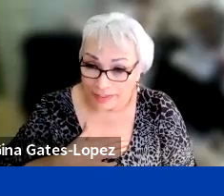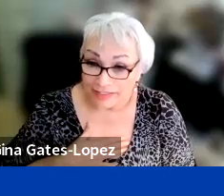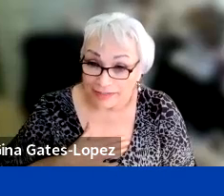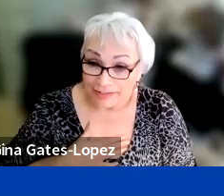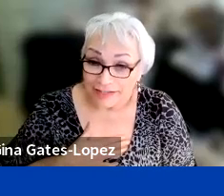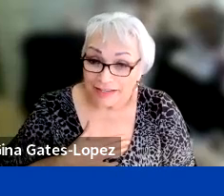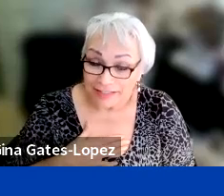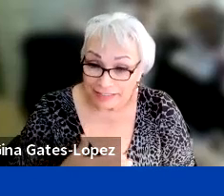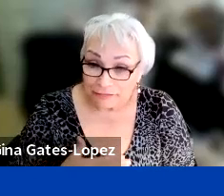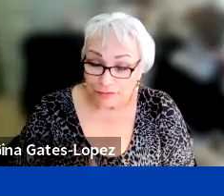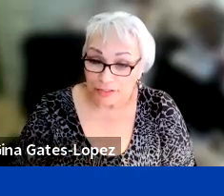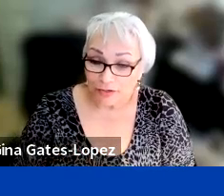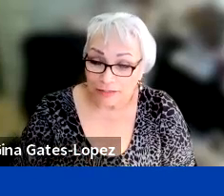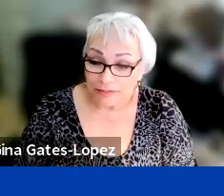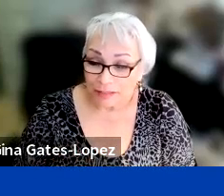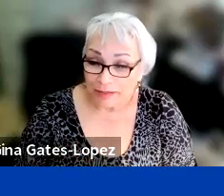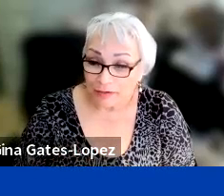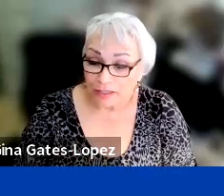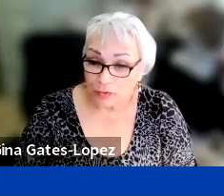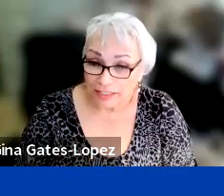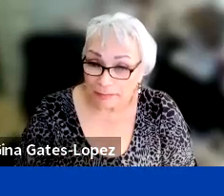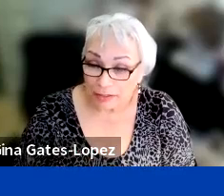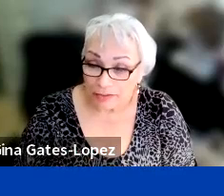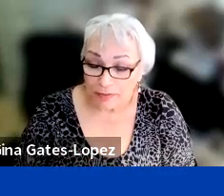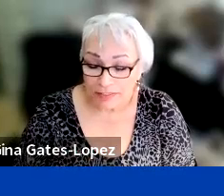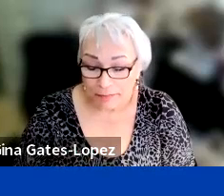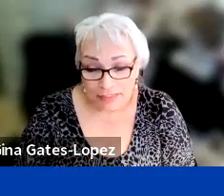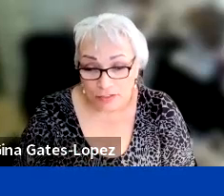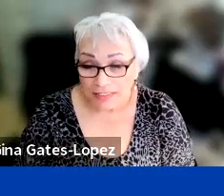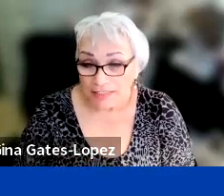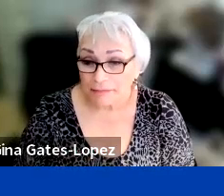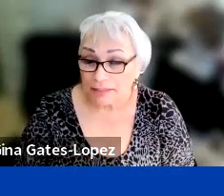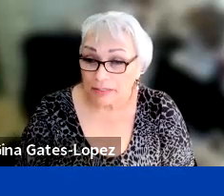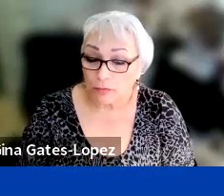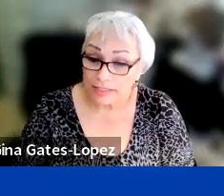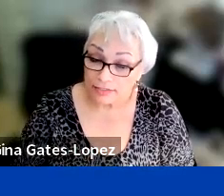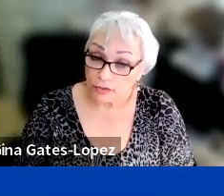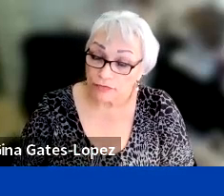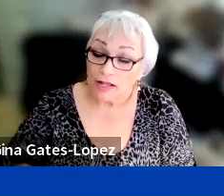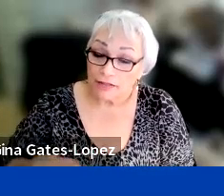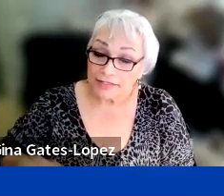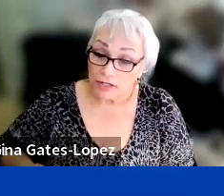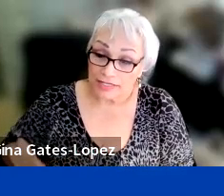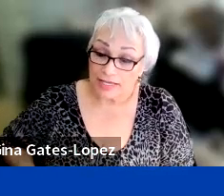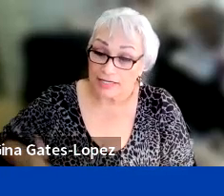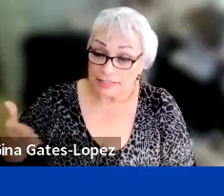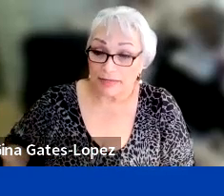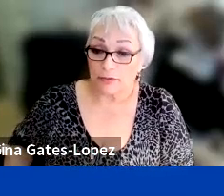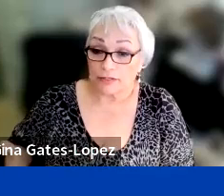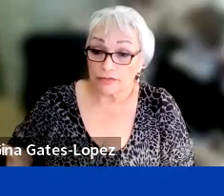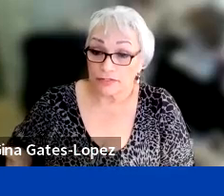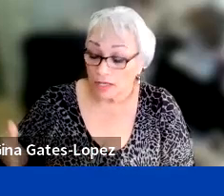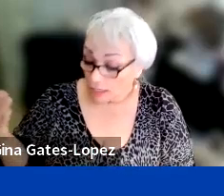welcome wagon. And I let folks know I'm not about creating barriers because too many times the people we serve, that's all they get